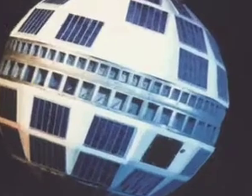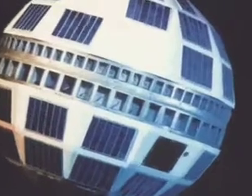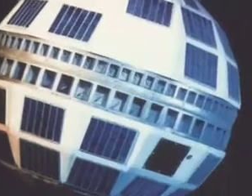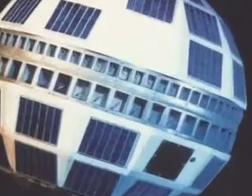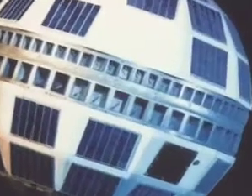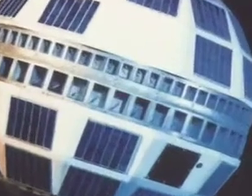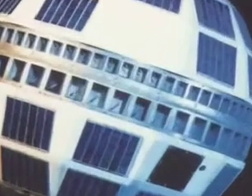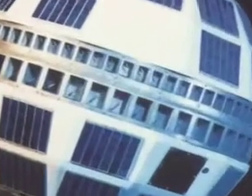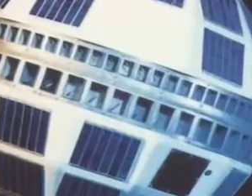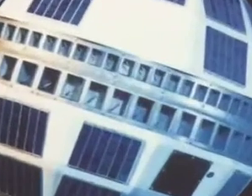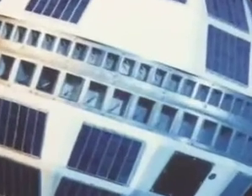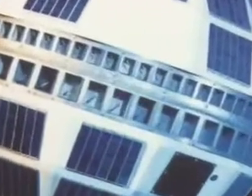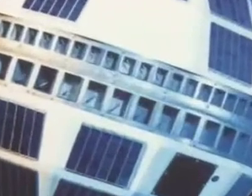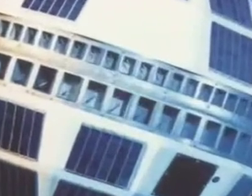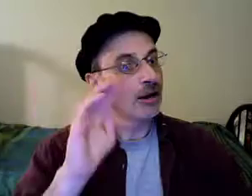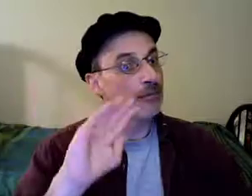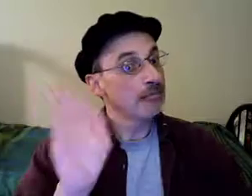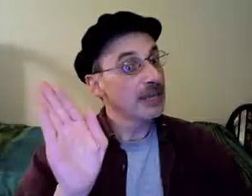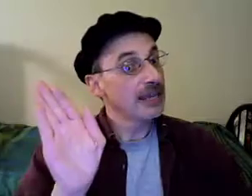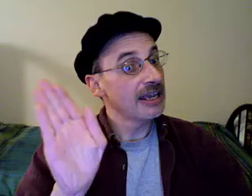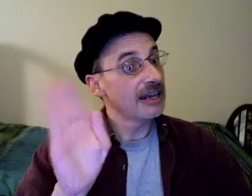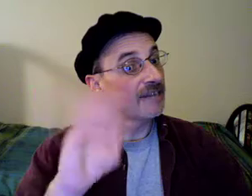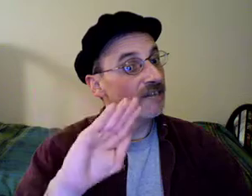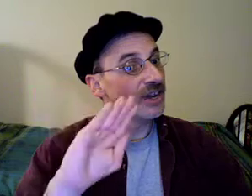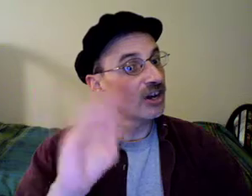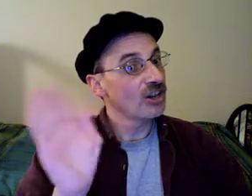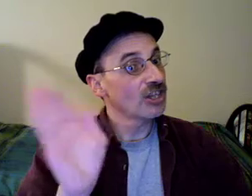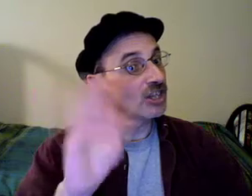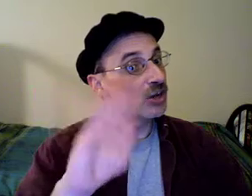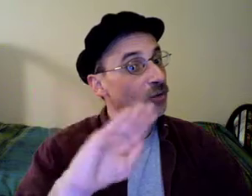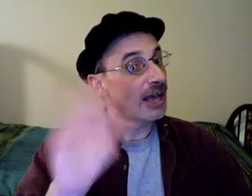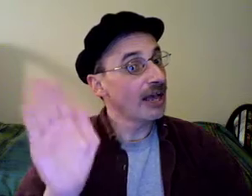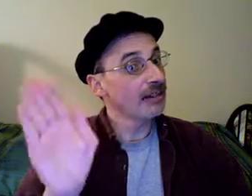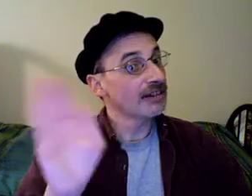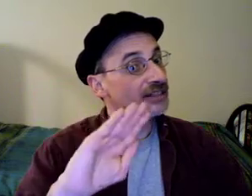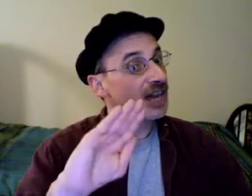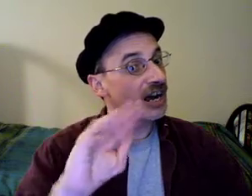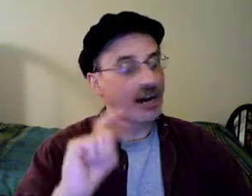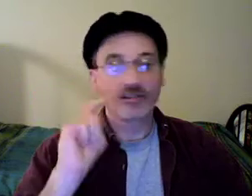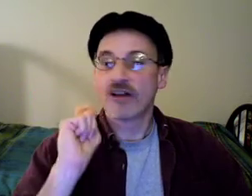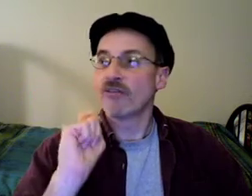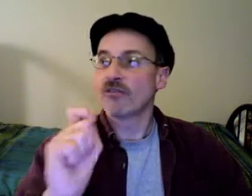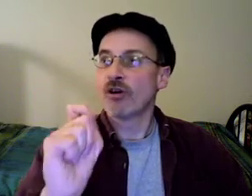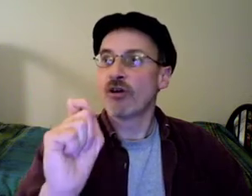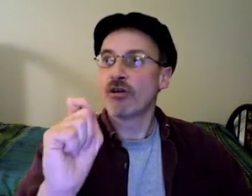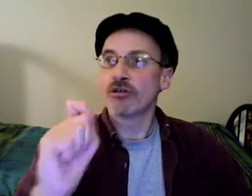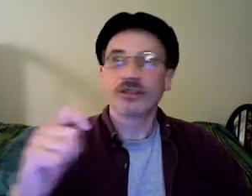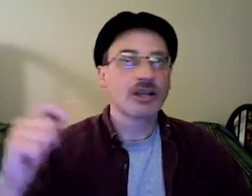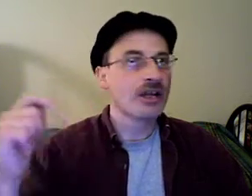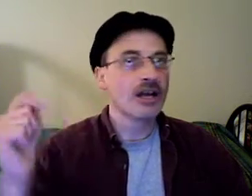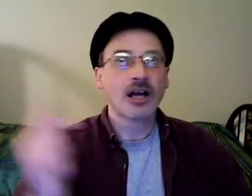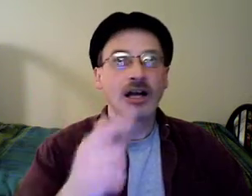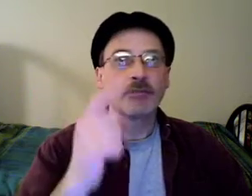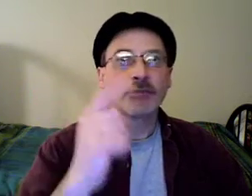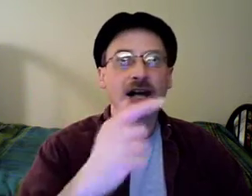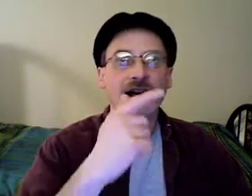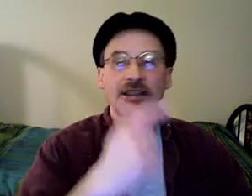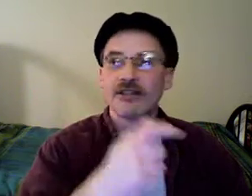it's the Telstar. Bid fare thee well, star. Now folks upon